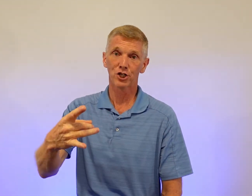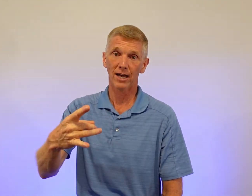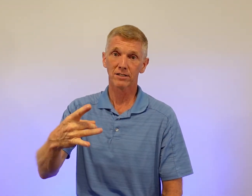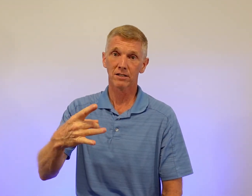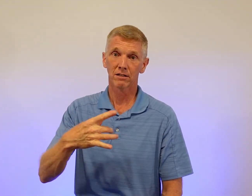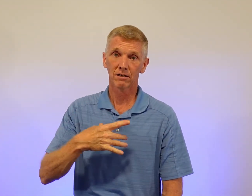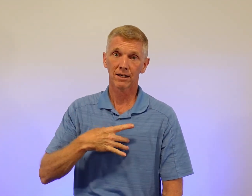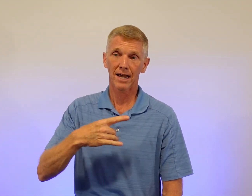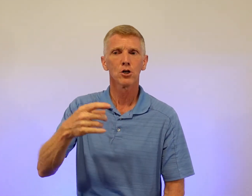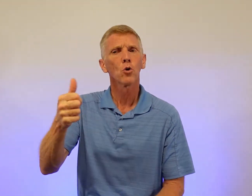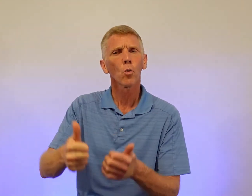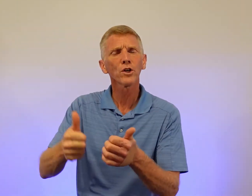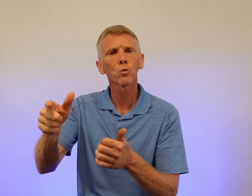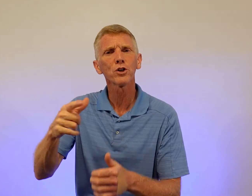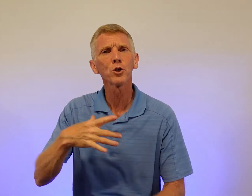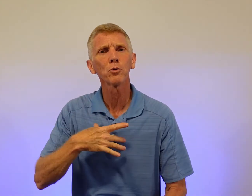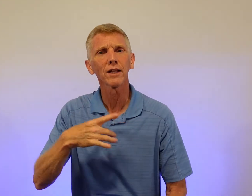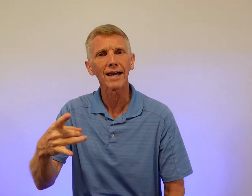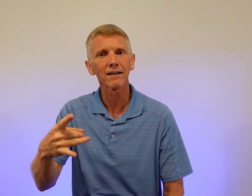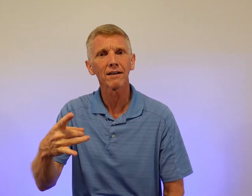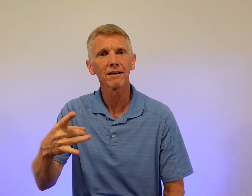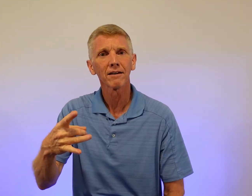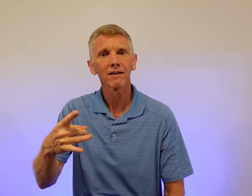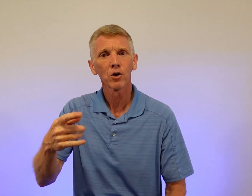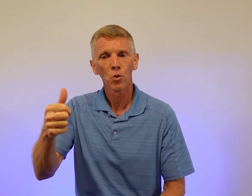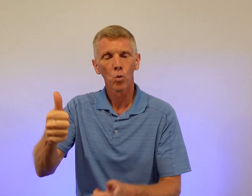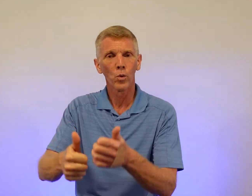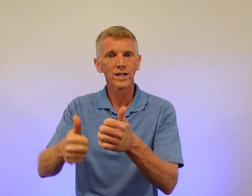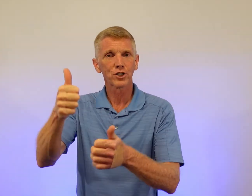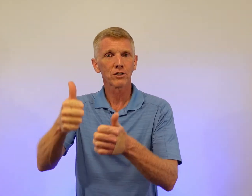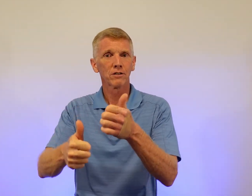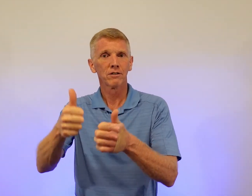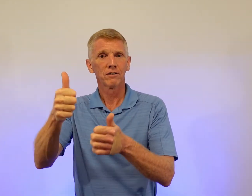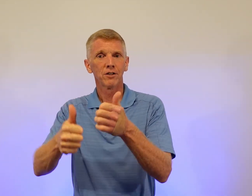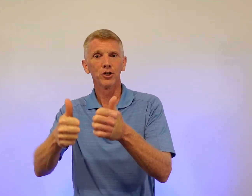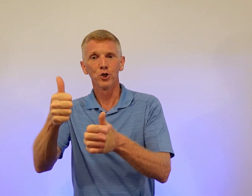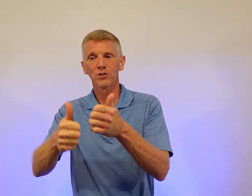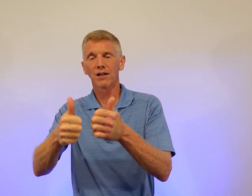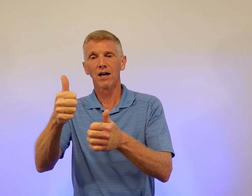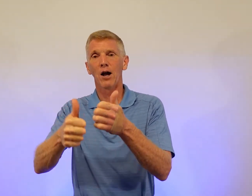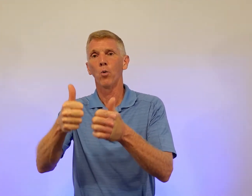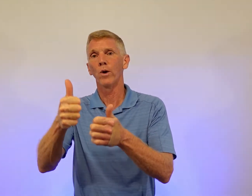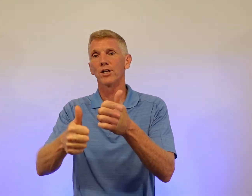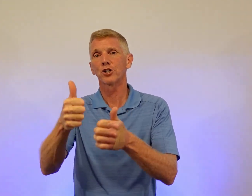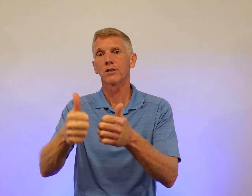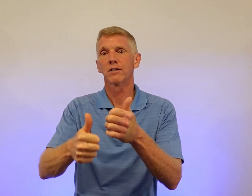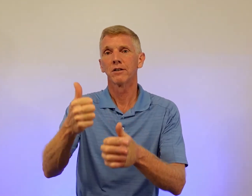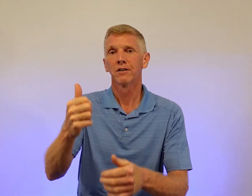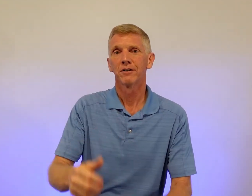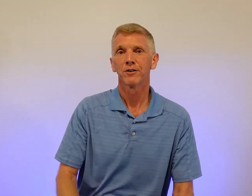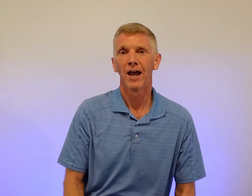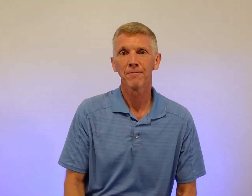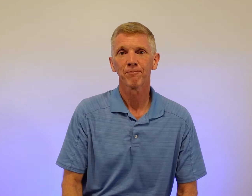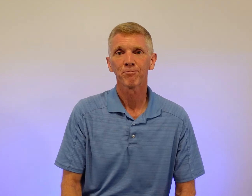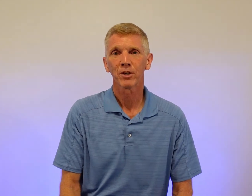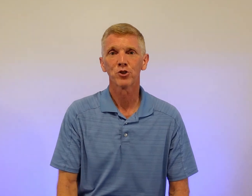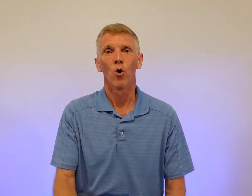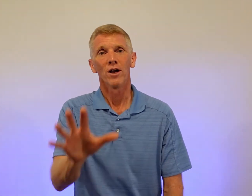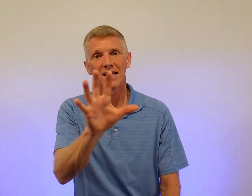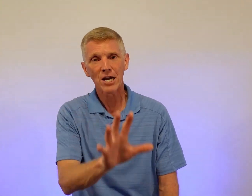chest, okay? Which one do you like? Which, you'll use that a lot, which, okay? So here, there's